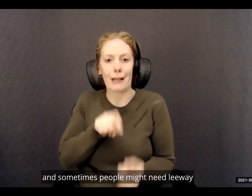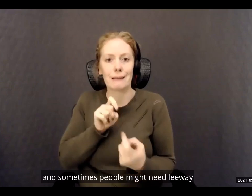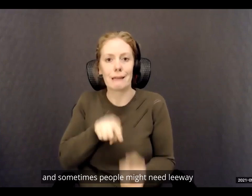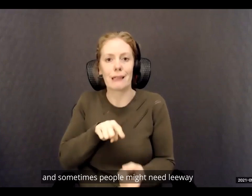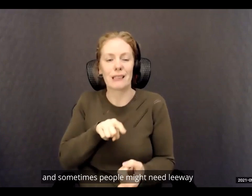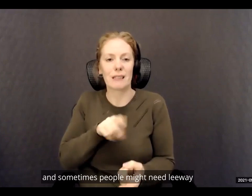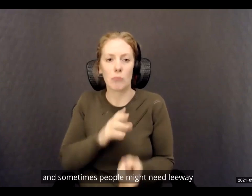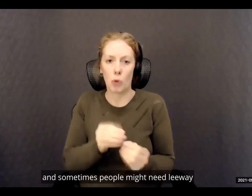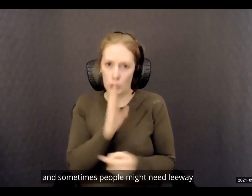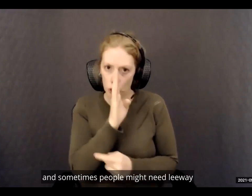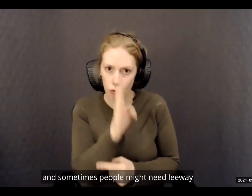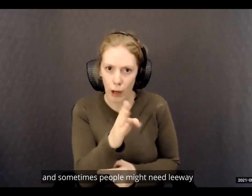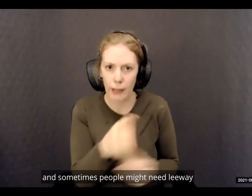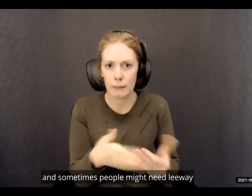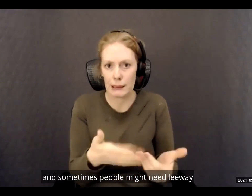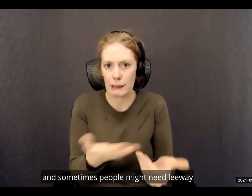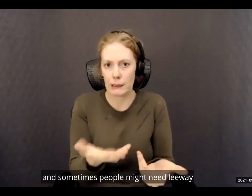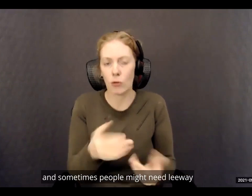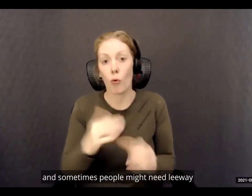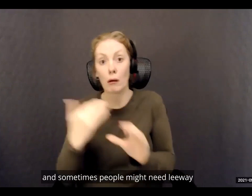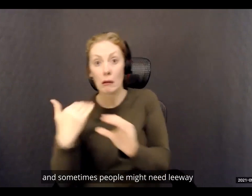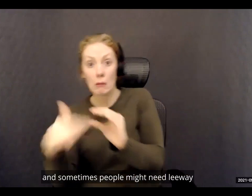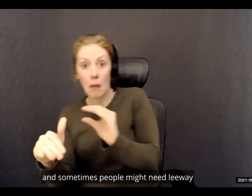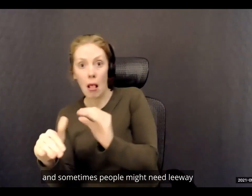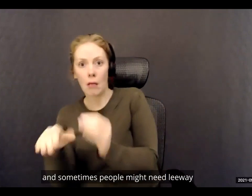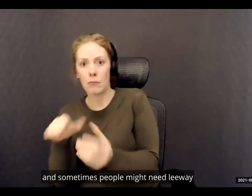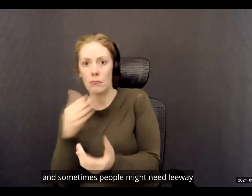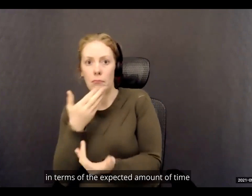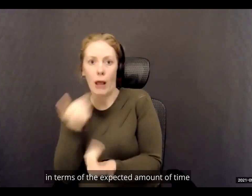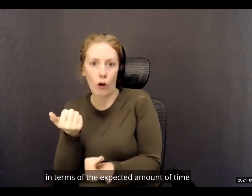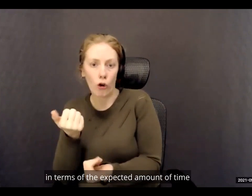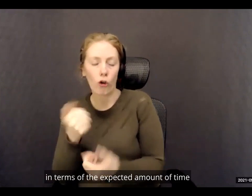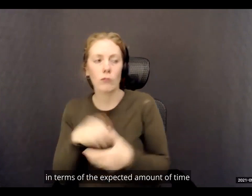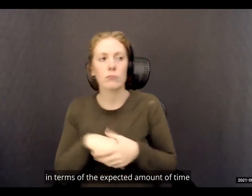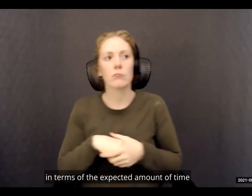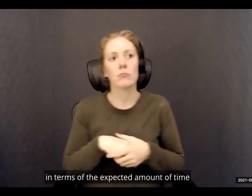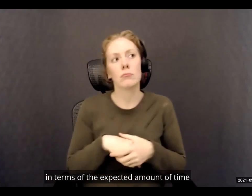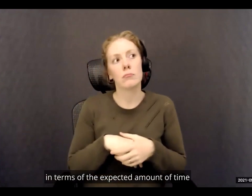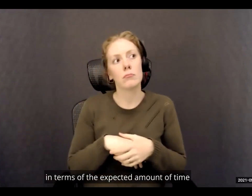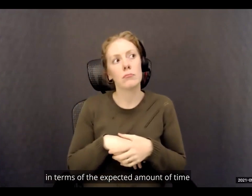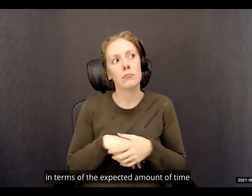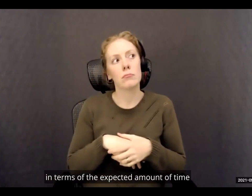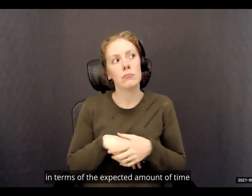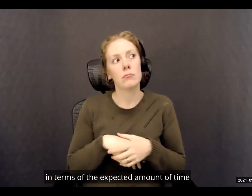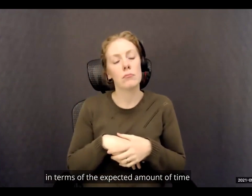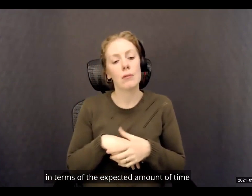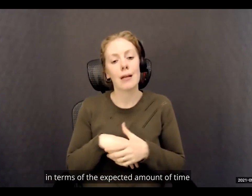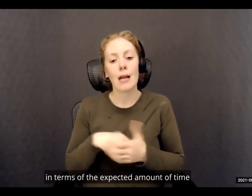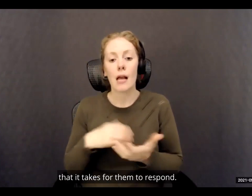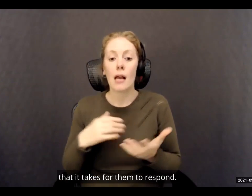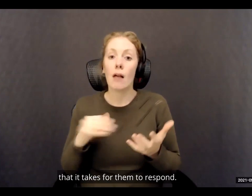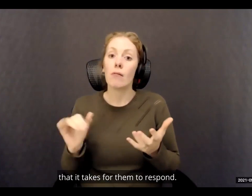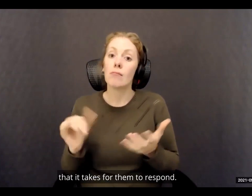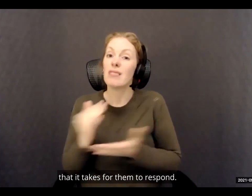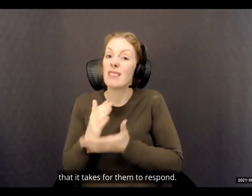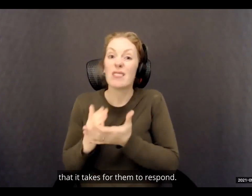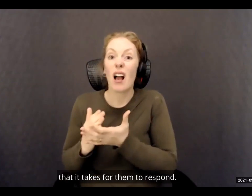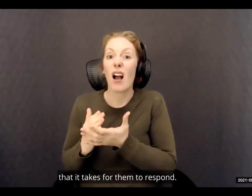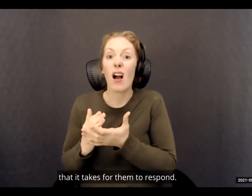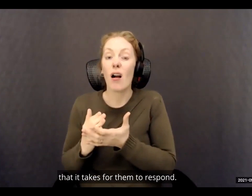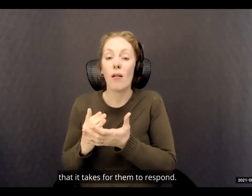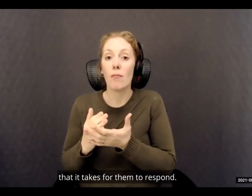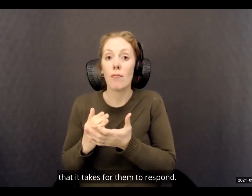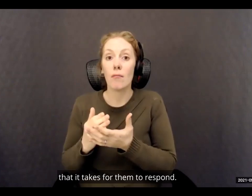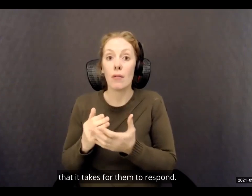And sometimes people might need leeway in terms of the expected time amount of time that it takes for them